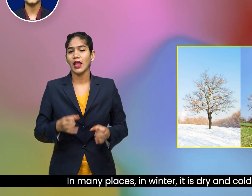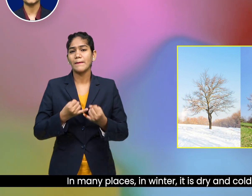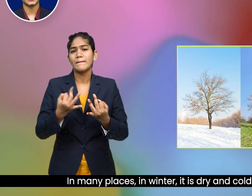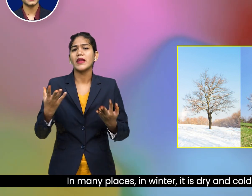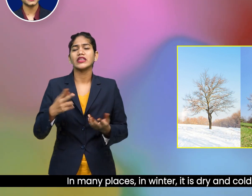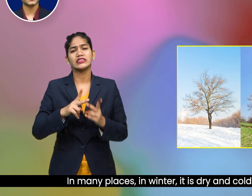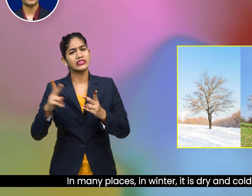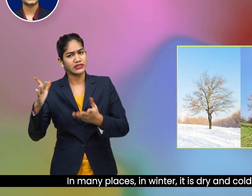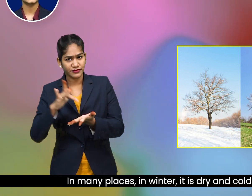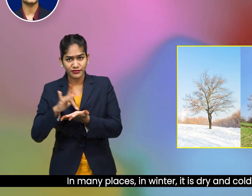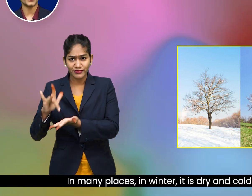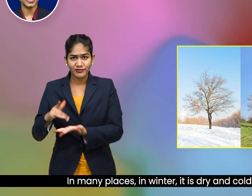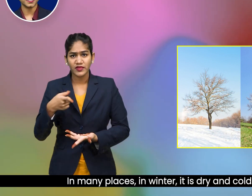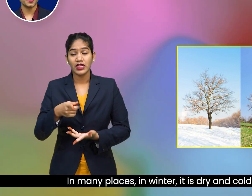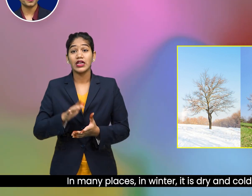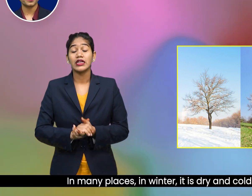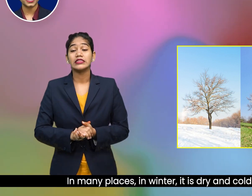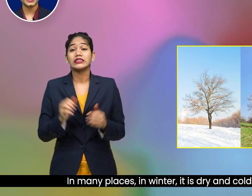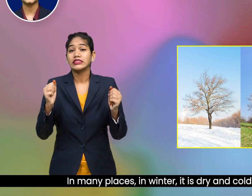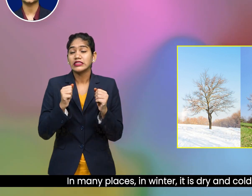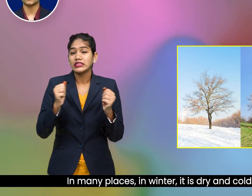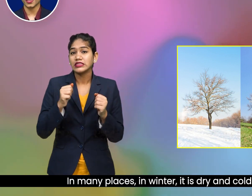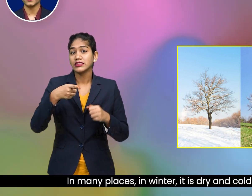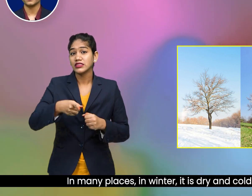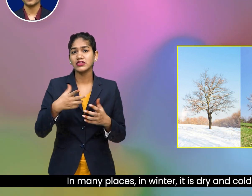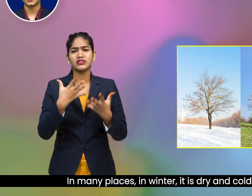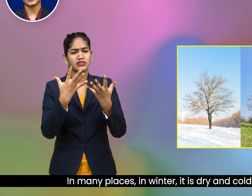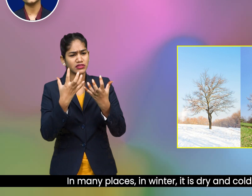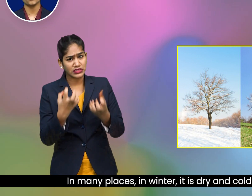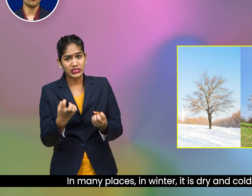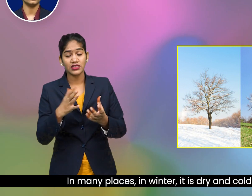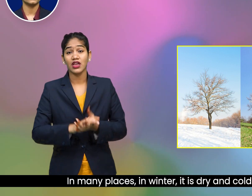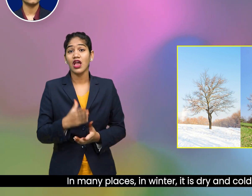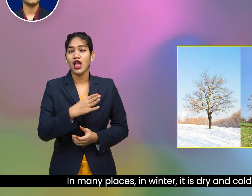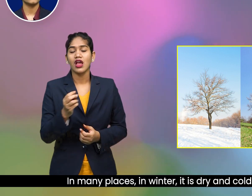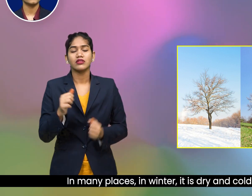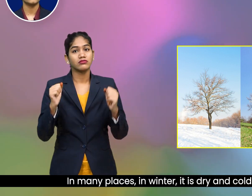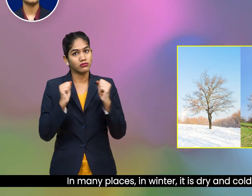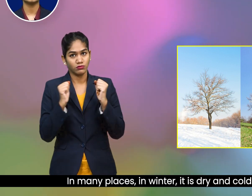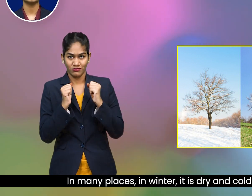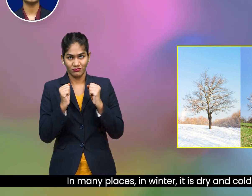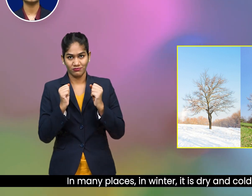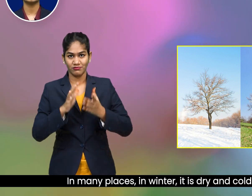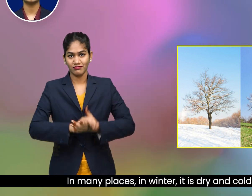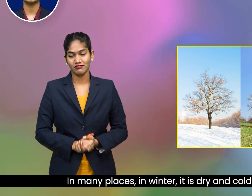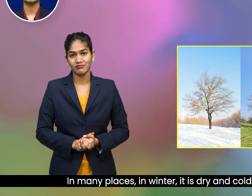In many places, in winter, it is dry and cold.